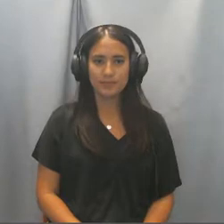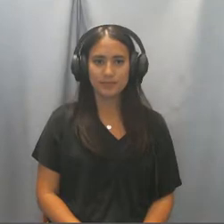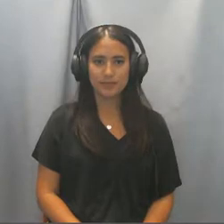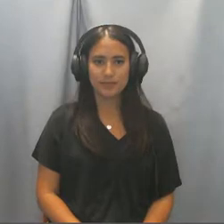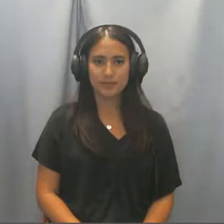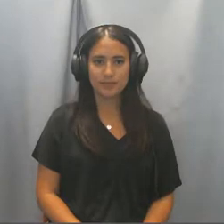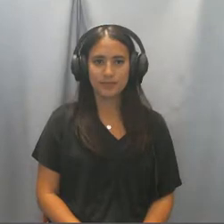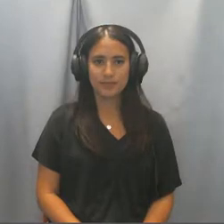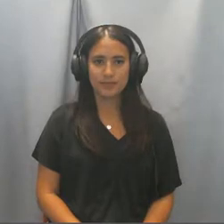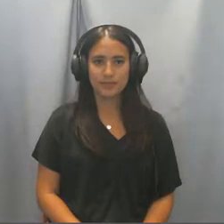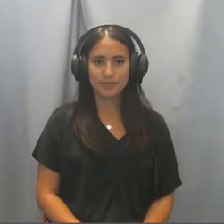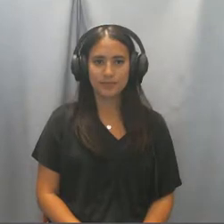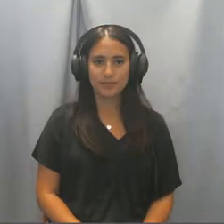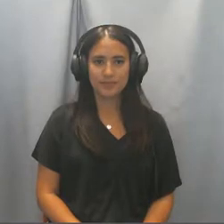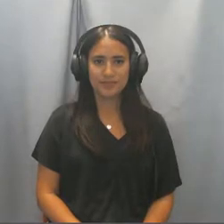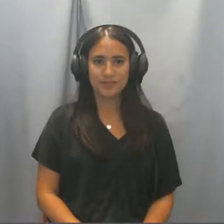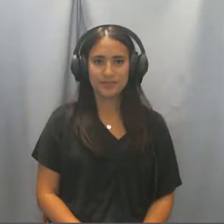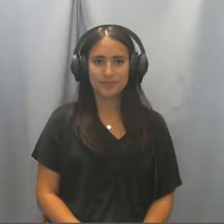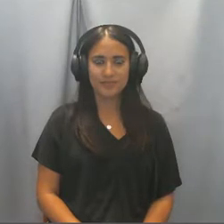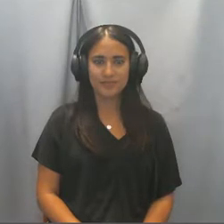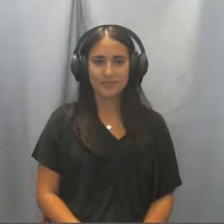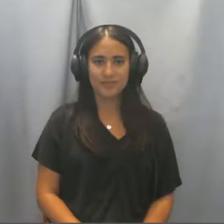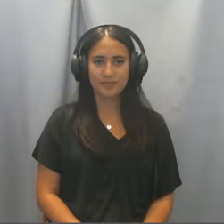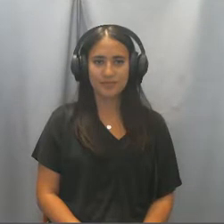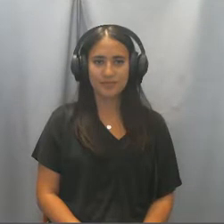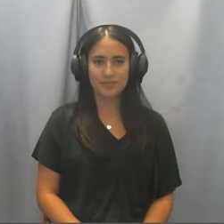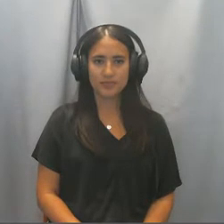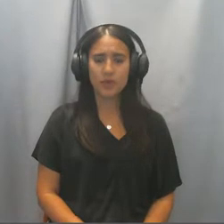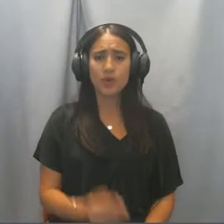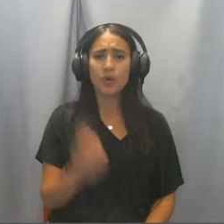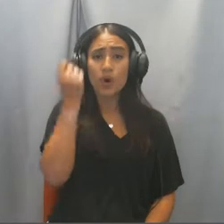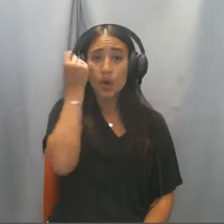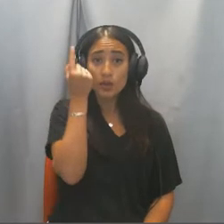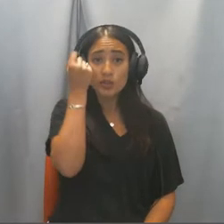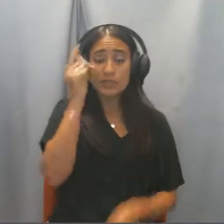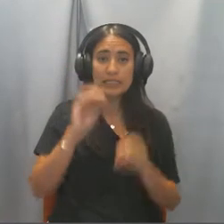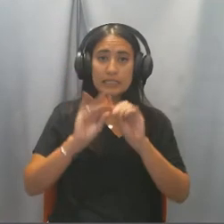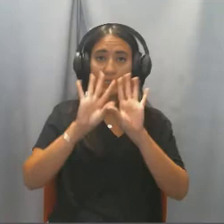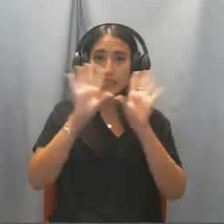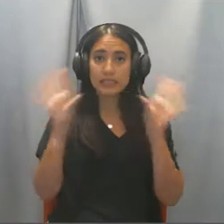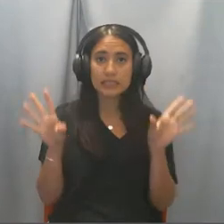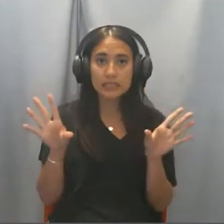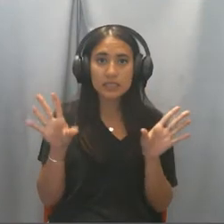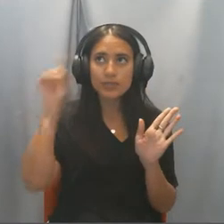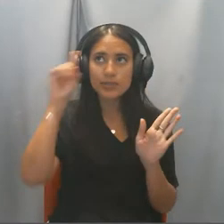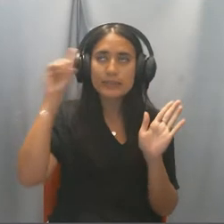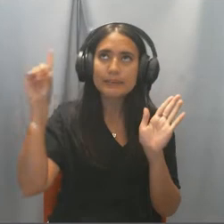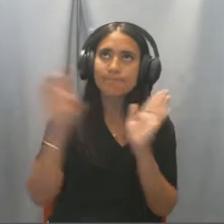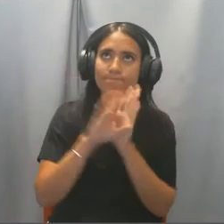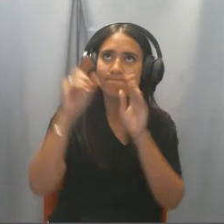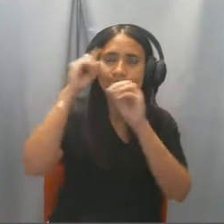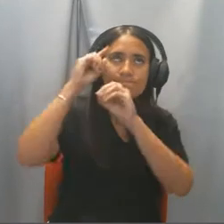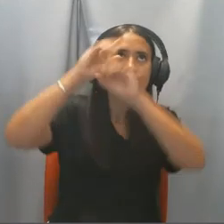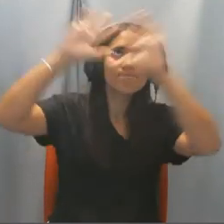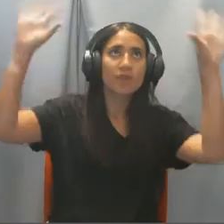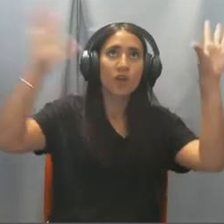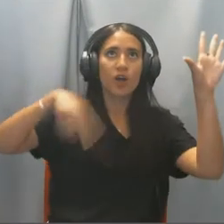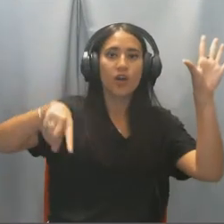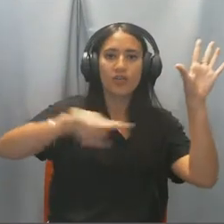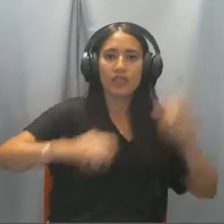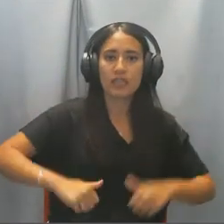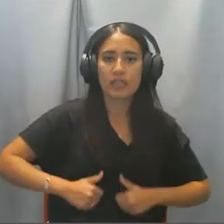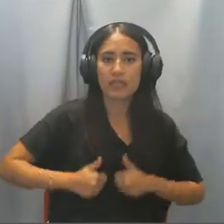To get the clearest picture of these lives, we don't just send them questionnaires. We interview them in their living